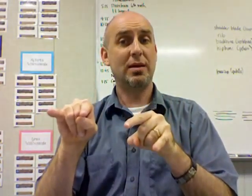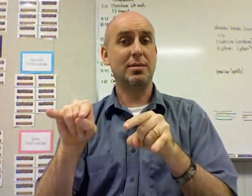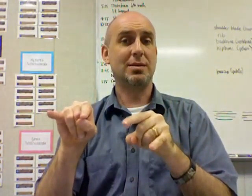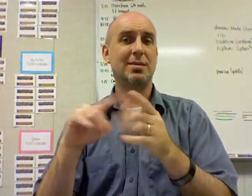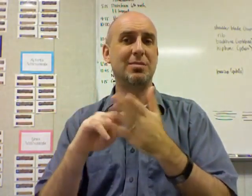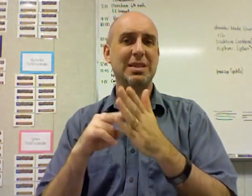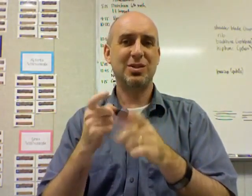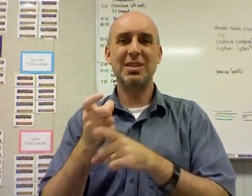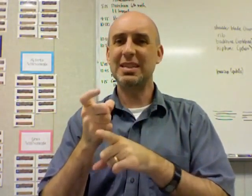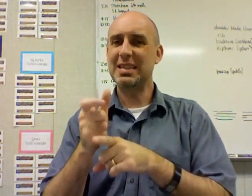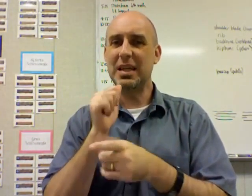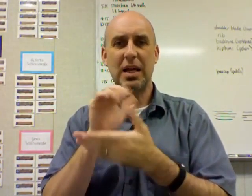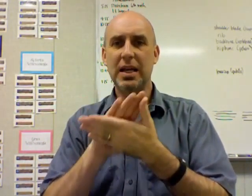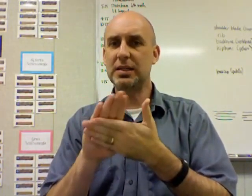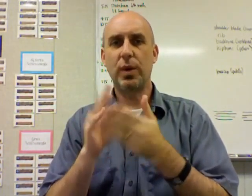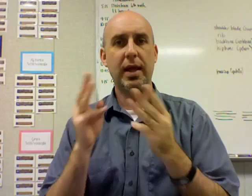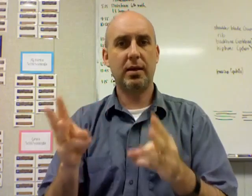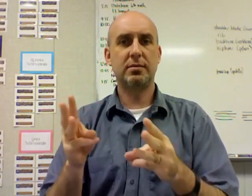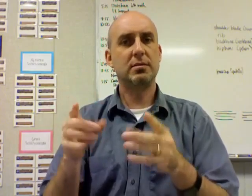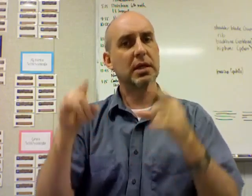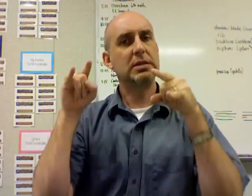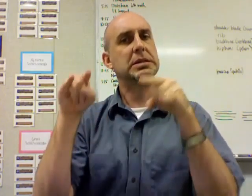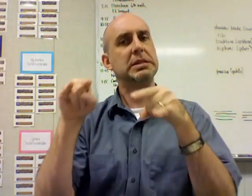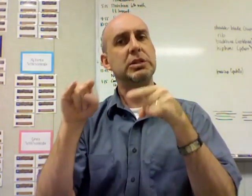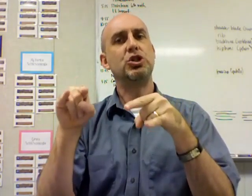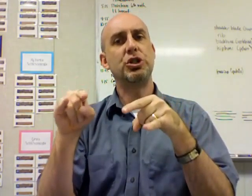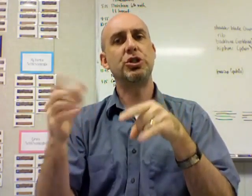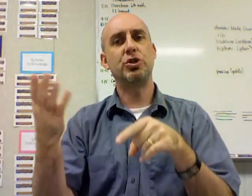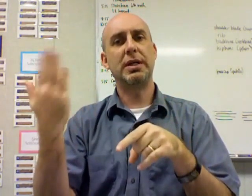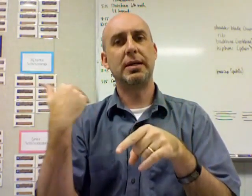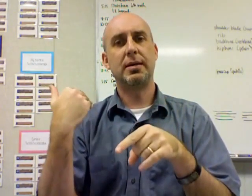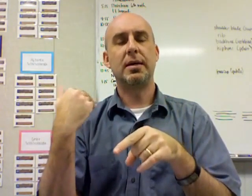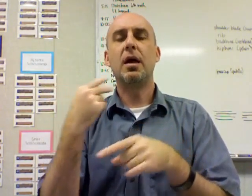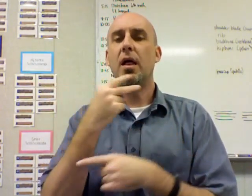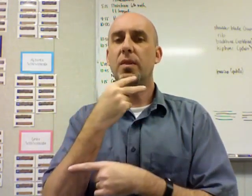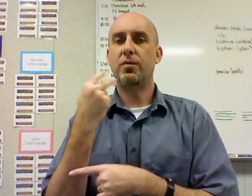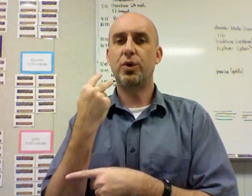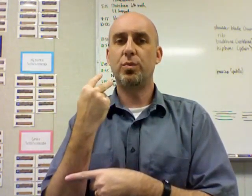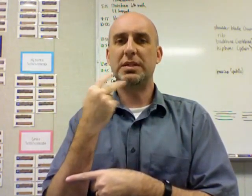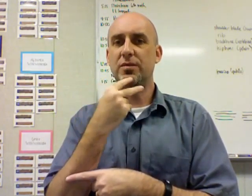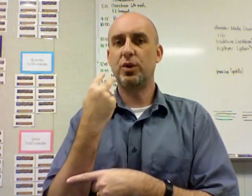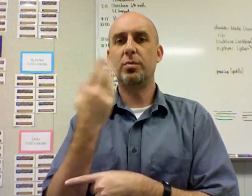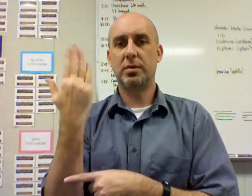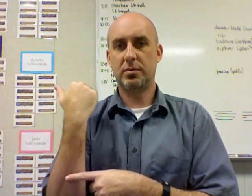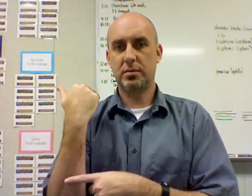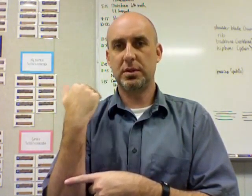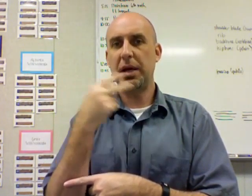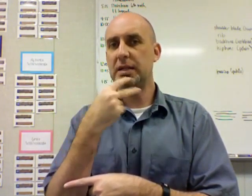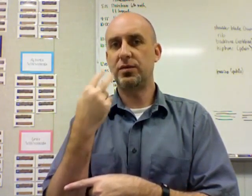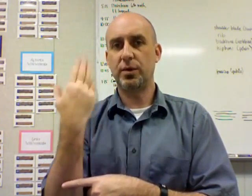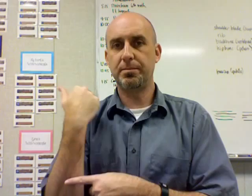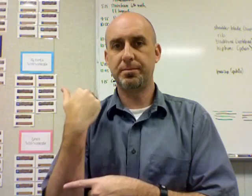else, it means you're teasing not a nice way. Okay. Jeered, and the verb, it's a verb, it's a past verb.